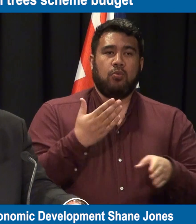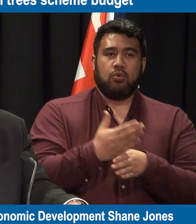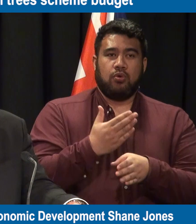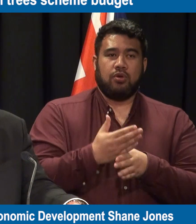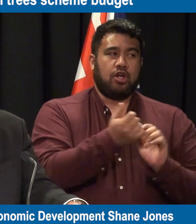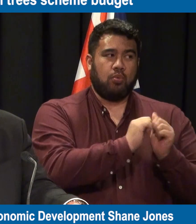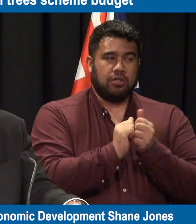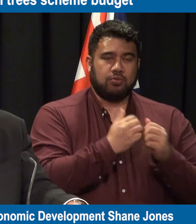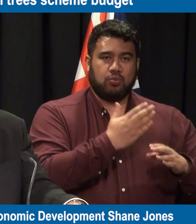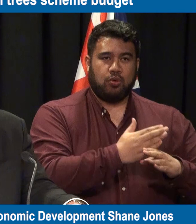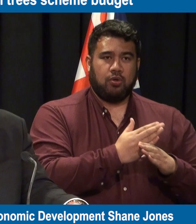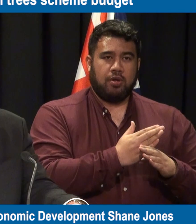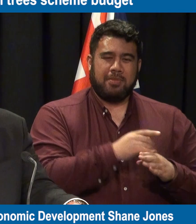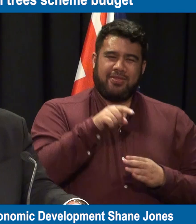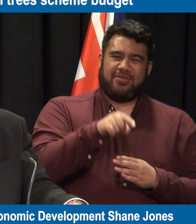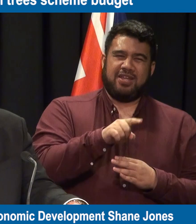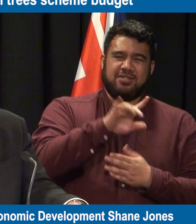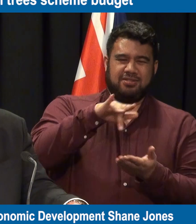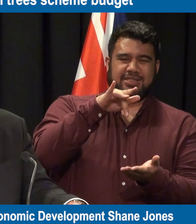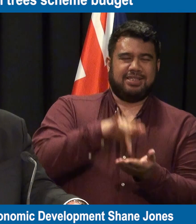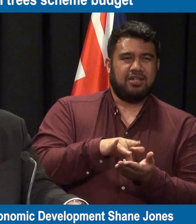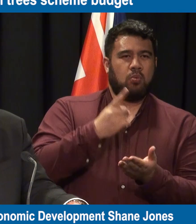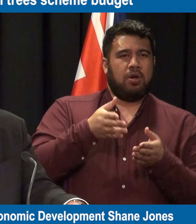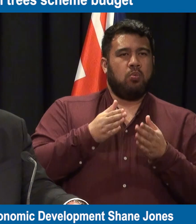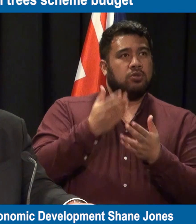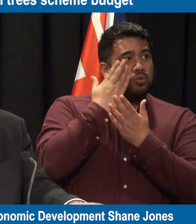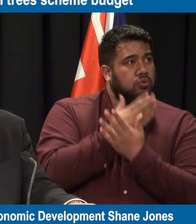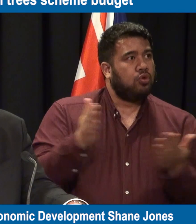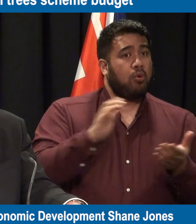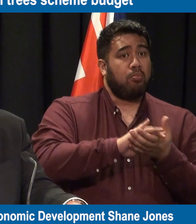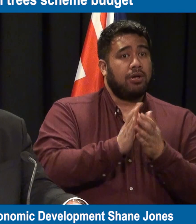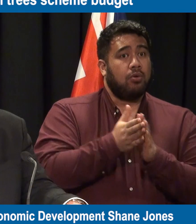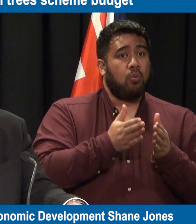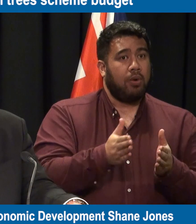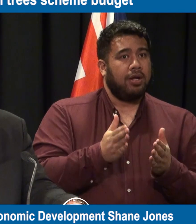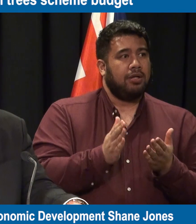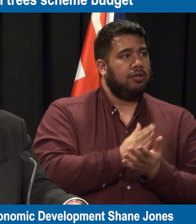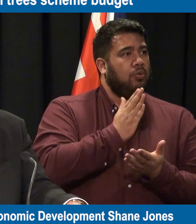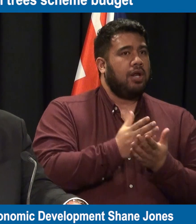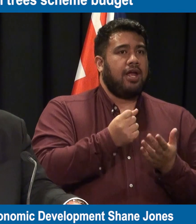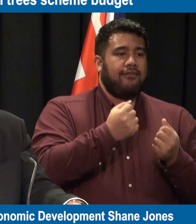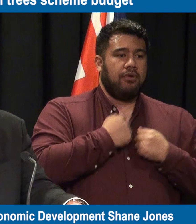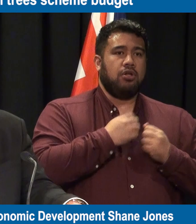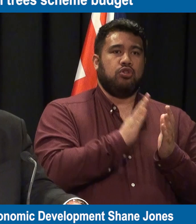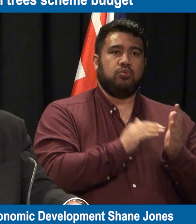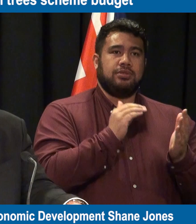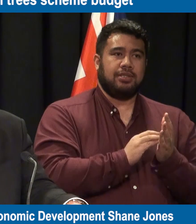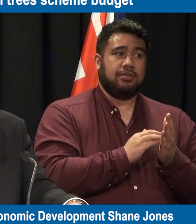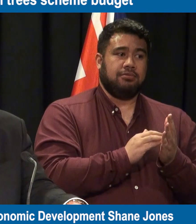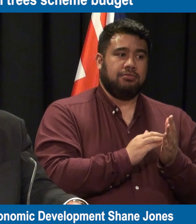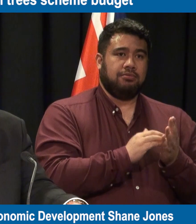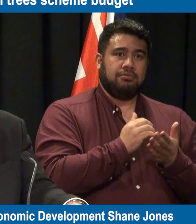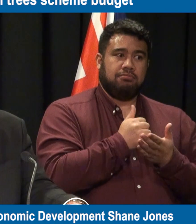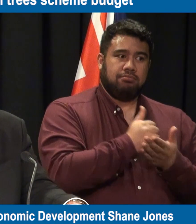the practical things we can do to enable domestic-based investment, do the heavy lifting in terms of the